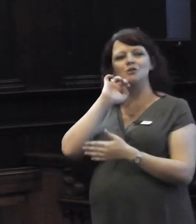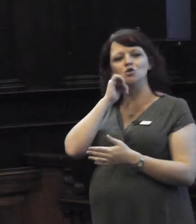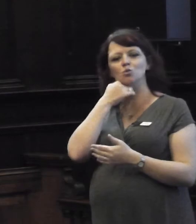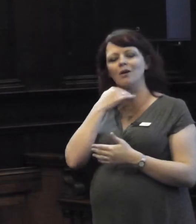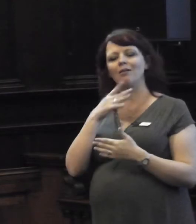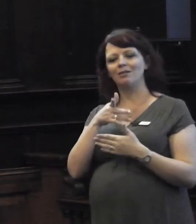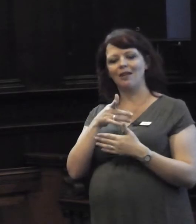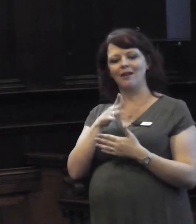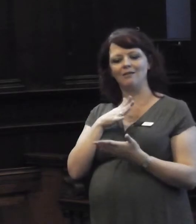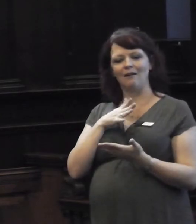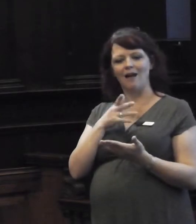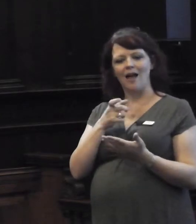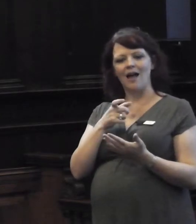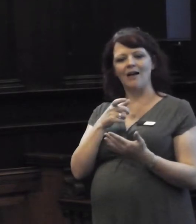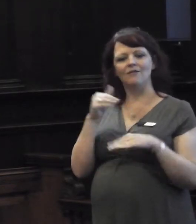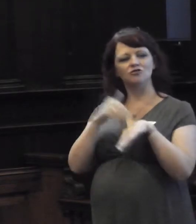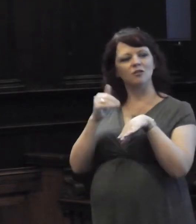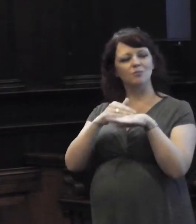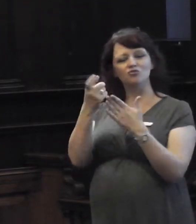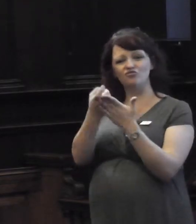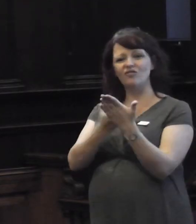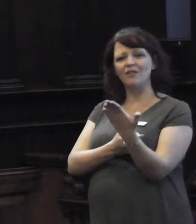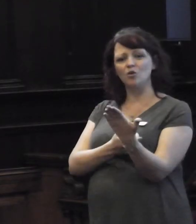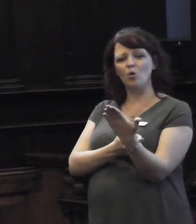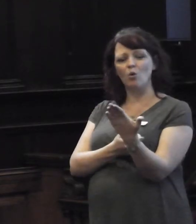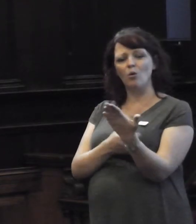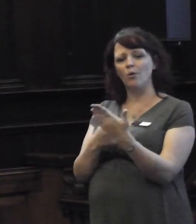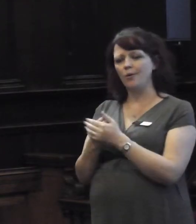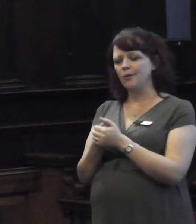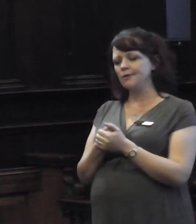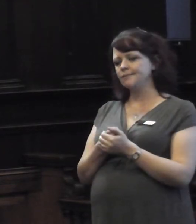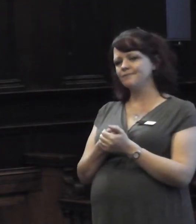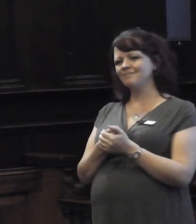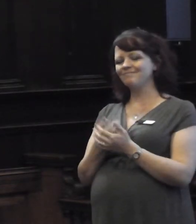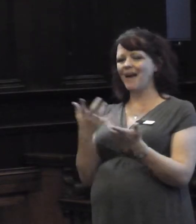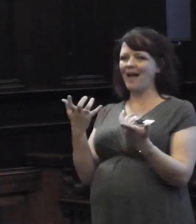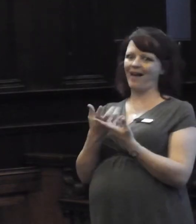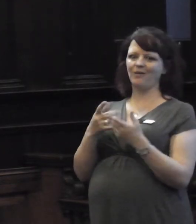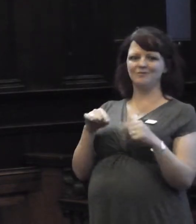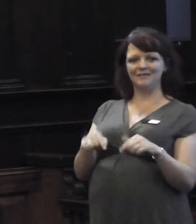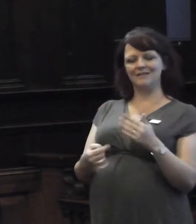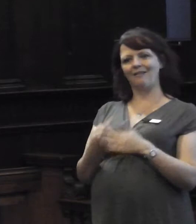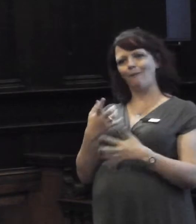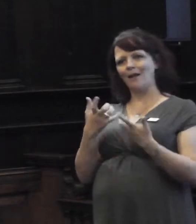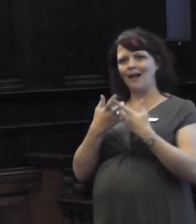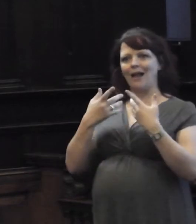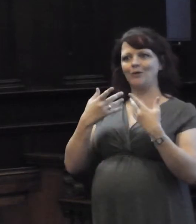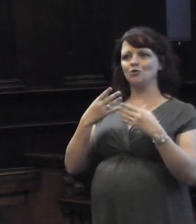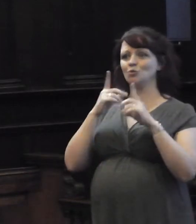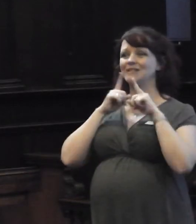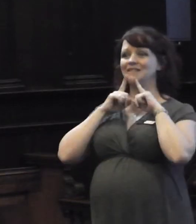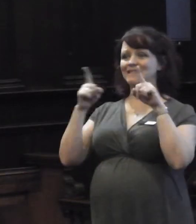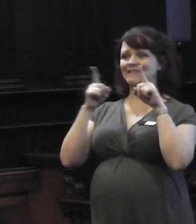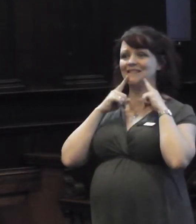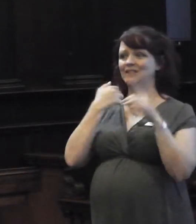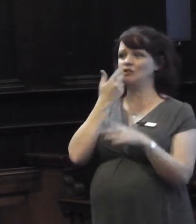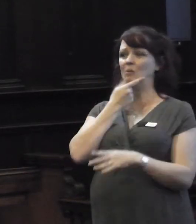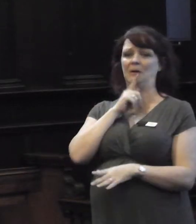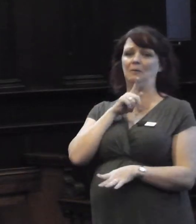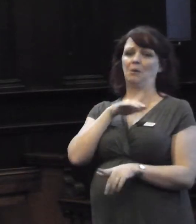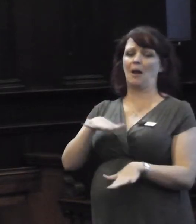system. But how can this be done? It seems to me that the most effective